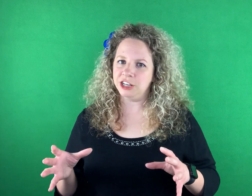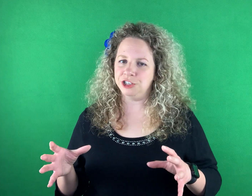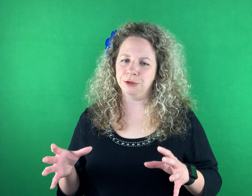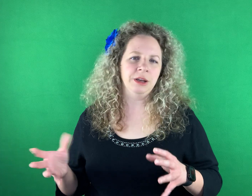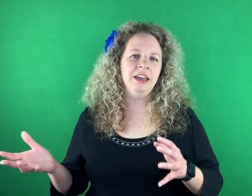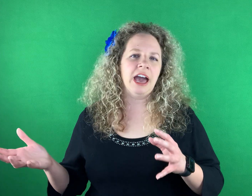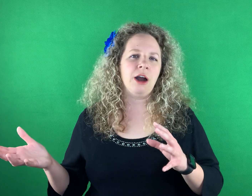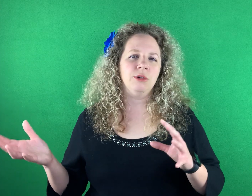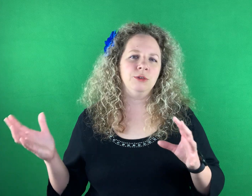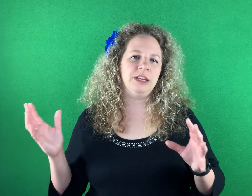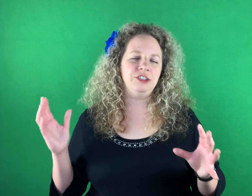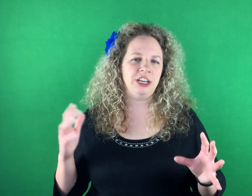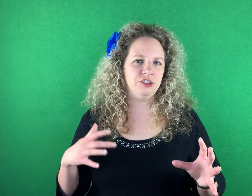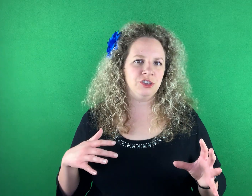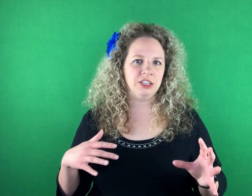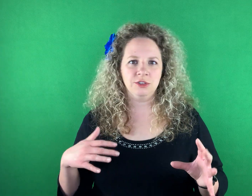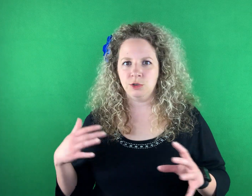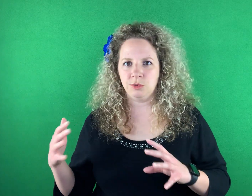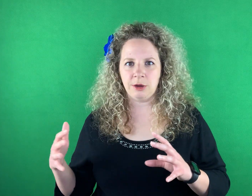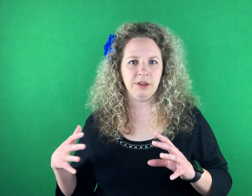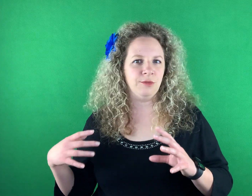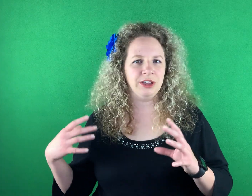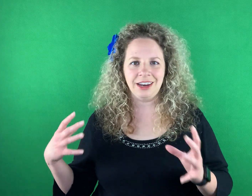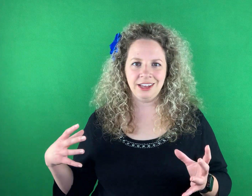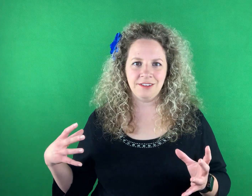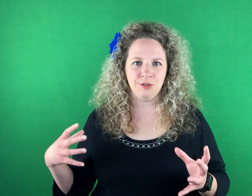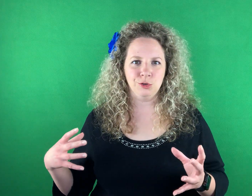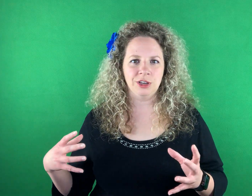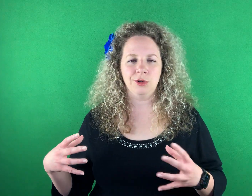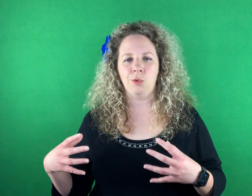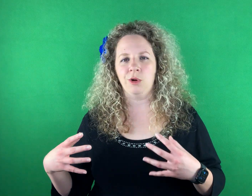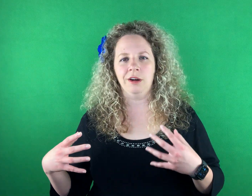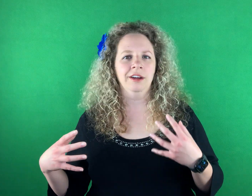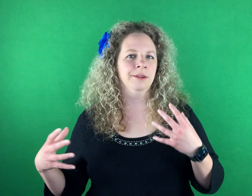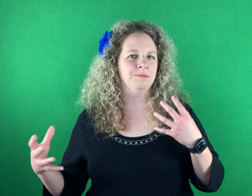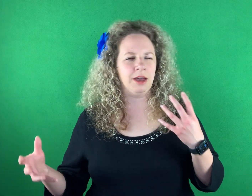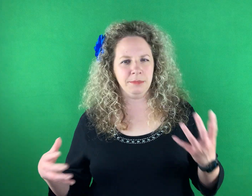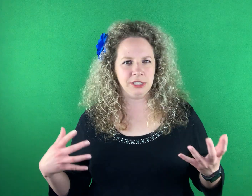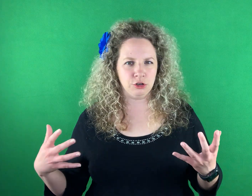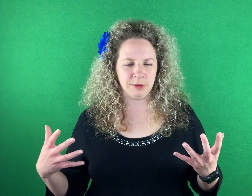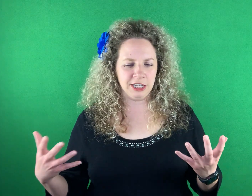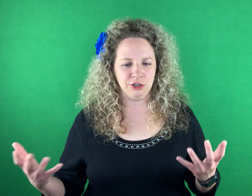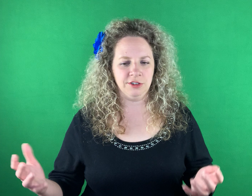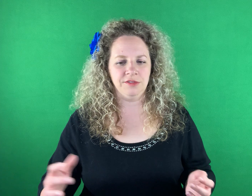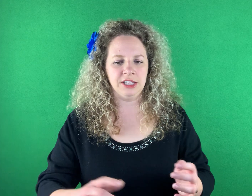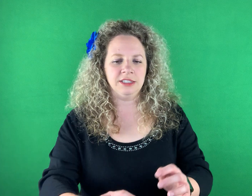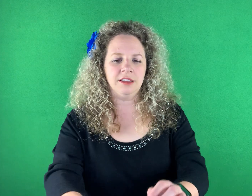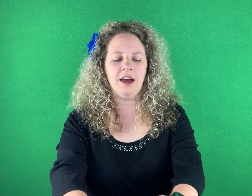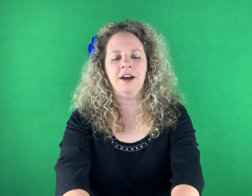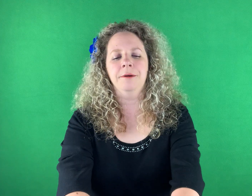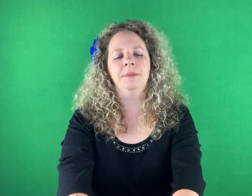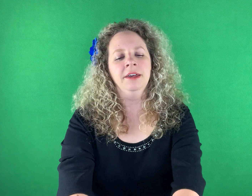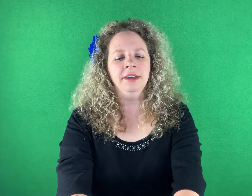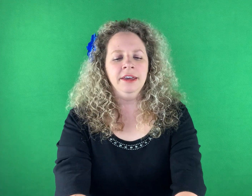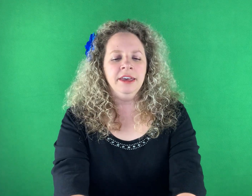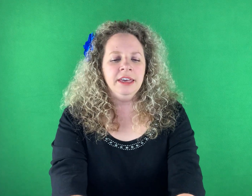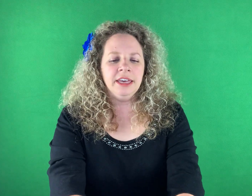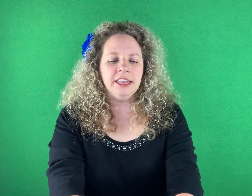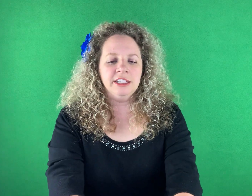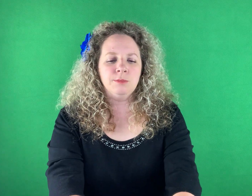to, how could we change this so that we avoid any confusion or a misinterpretation of this? It is well